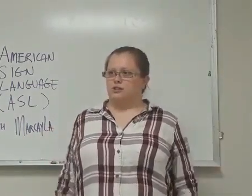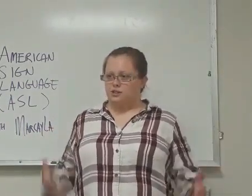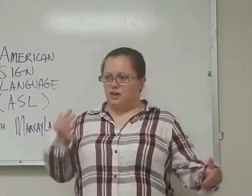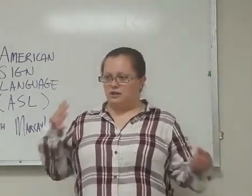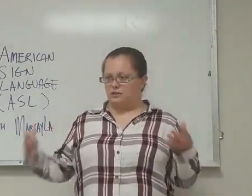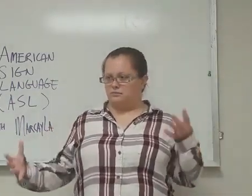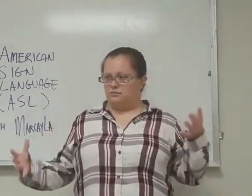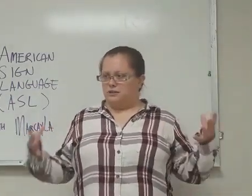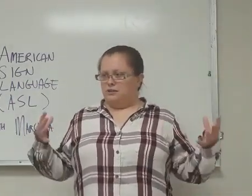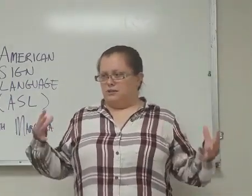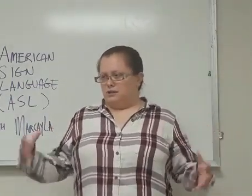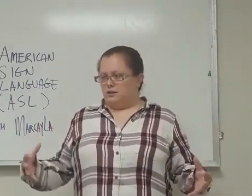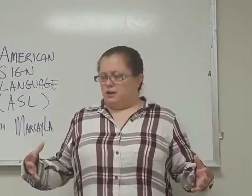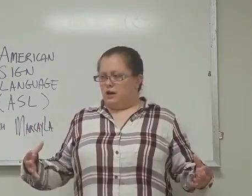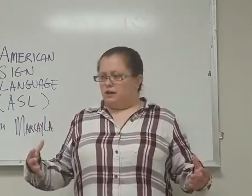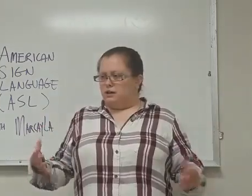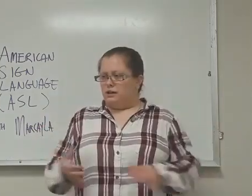kind of